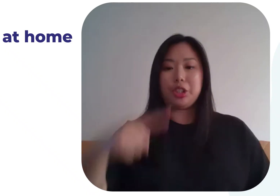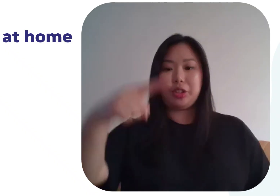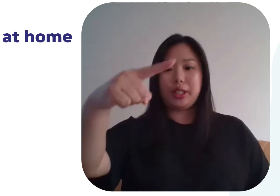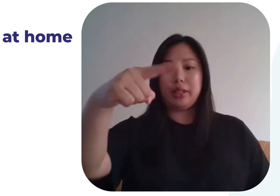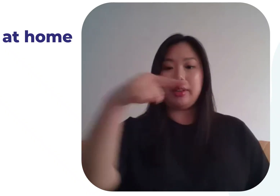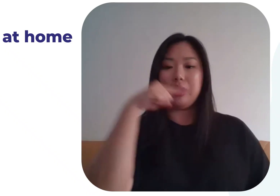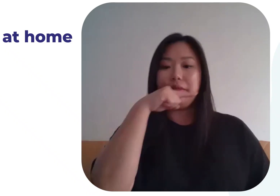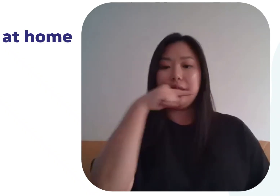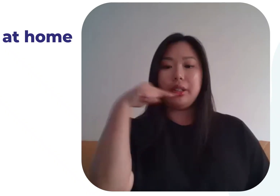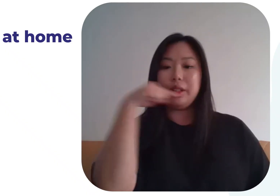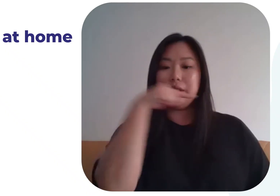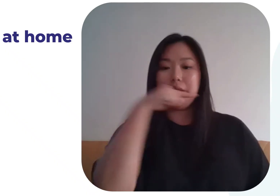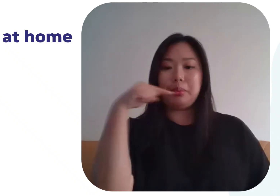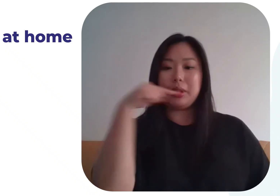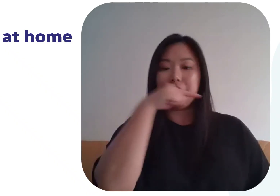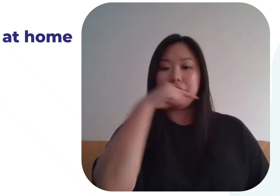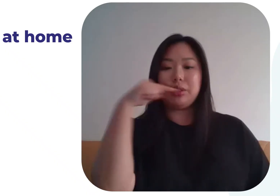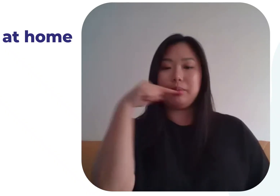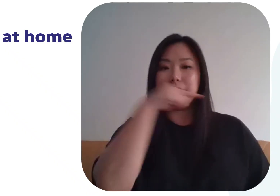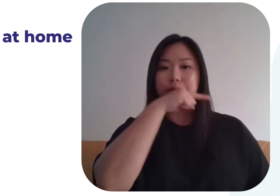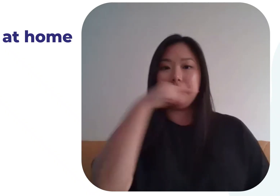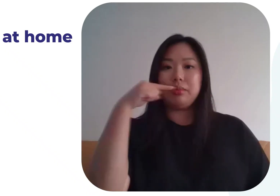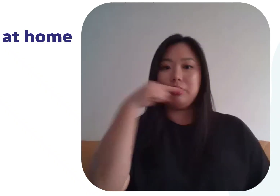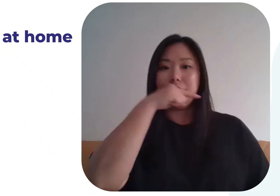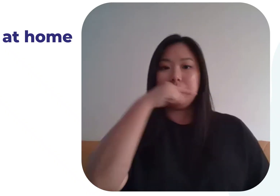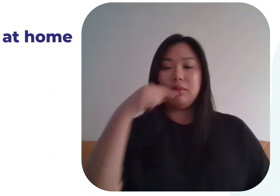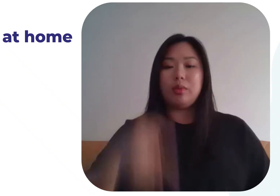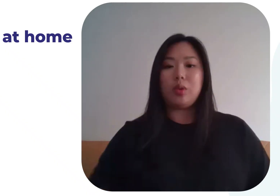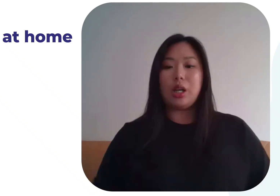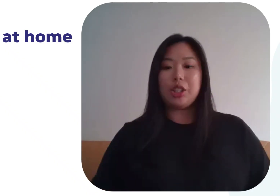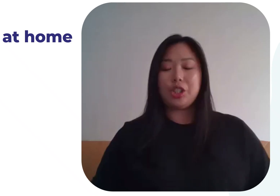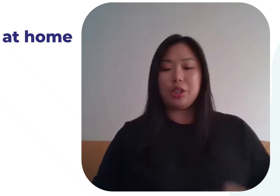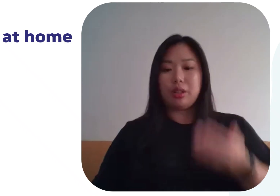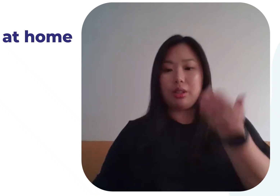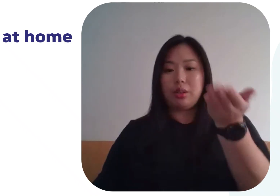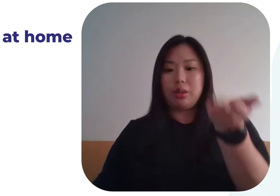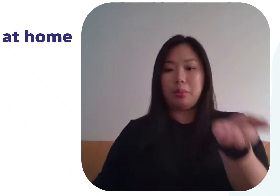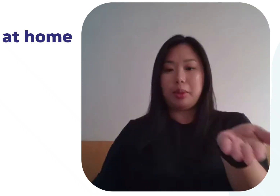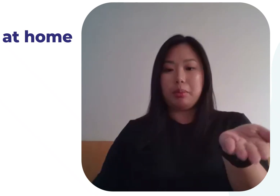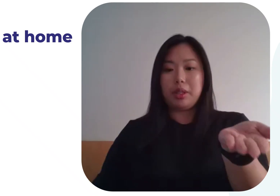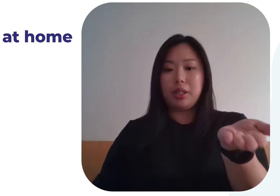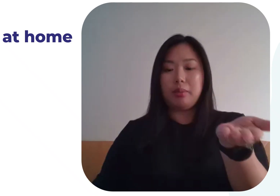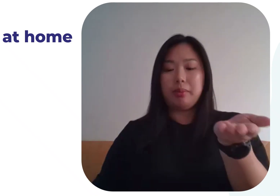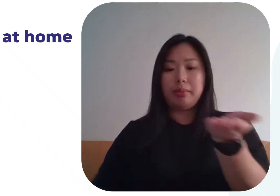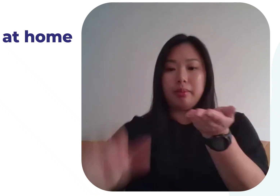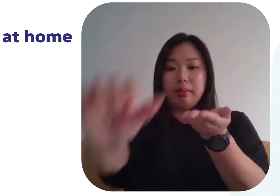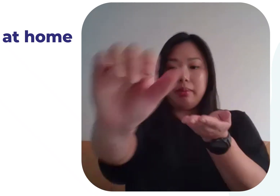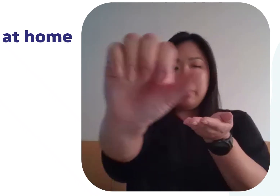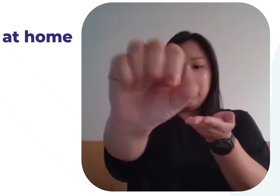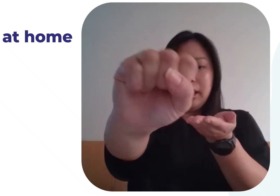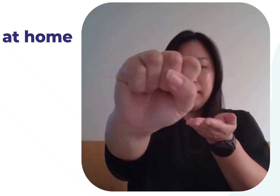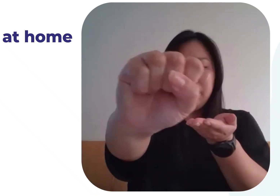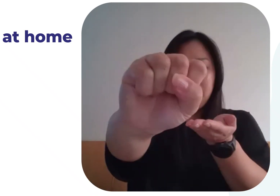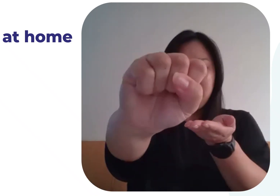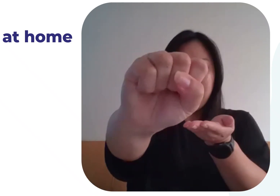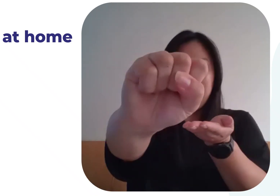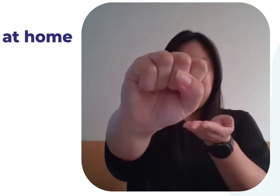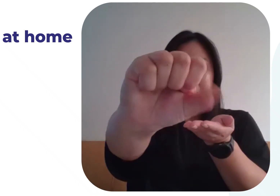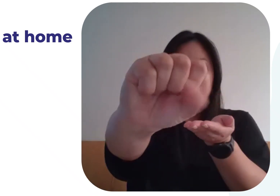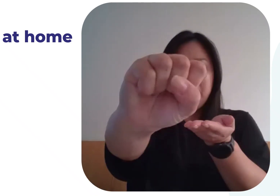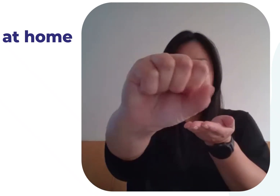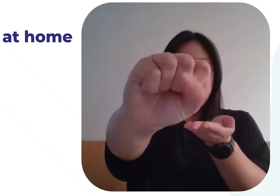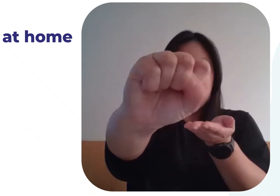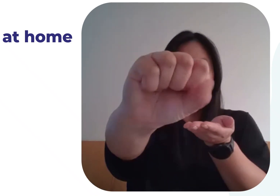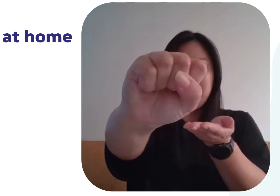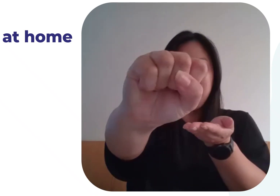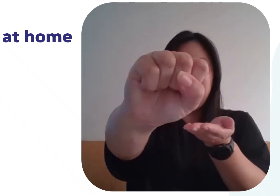Toothbrush, brush your teeth with your finger. Toothbrush. Wash, open palm, S shape, so